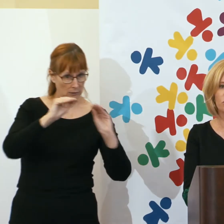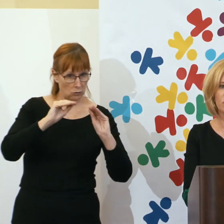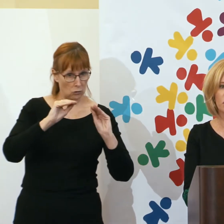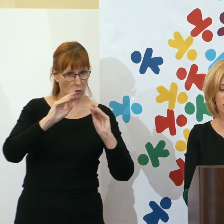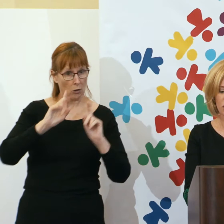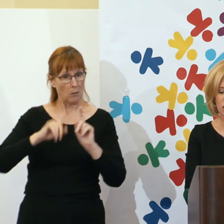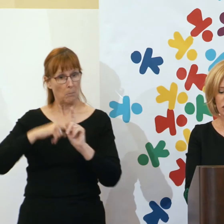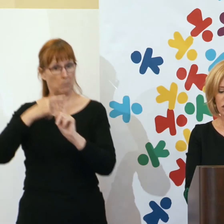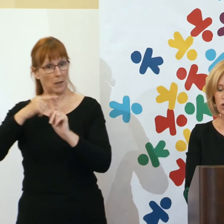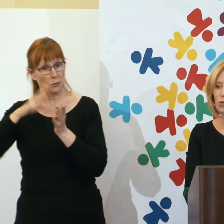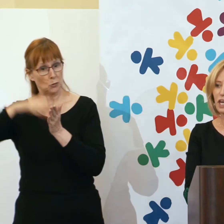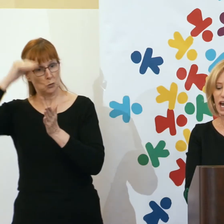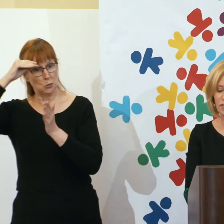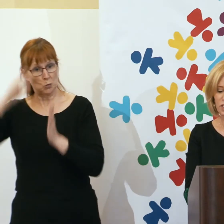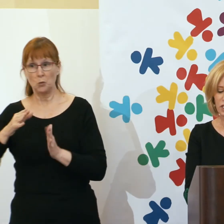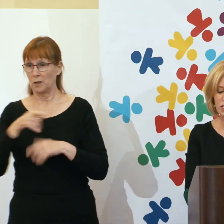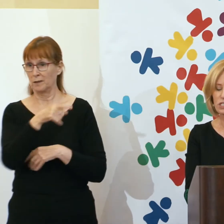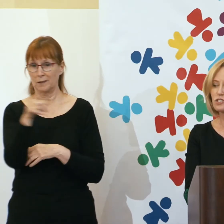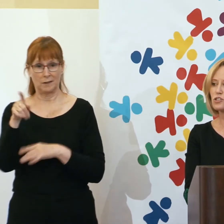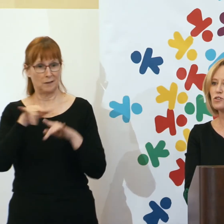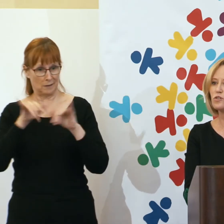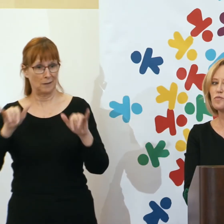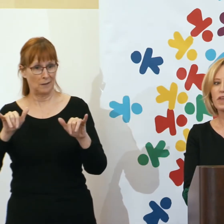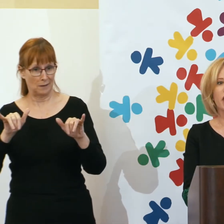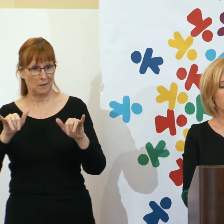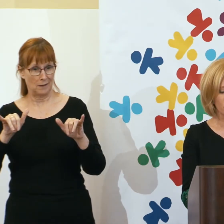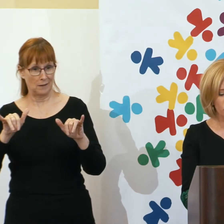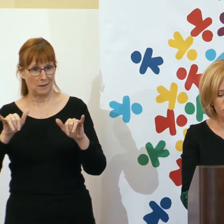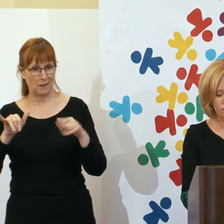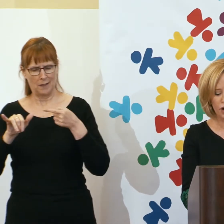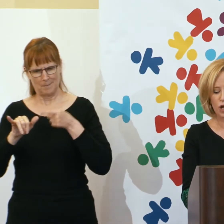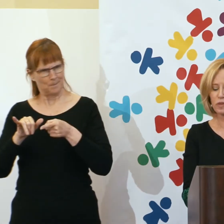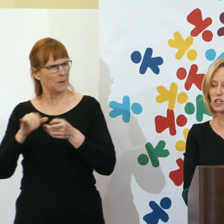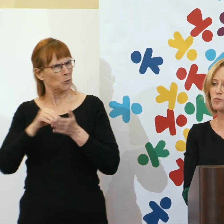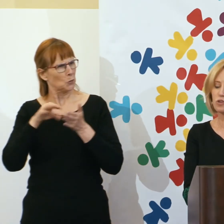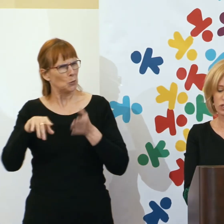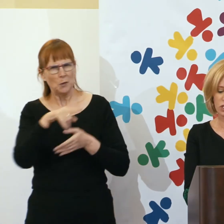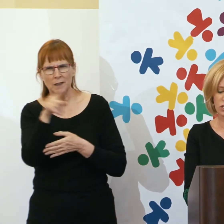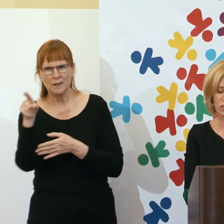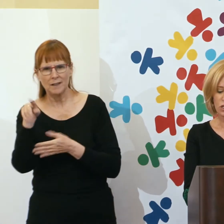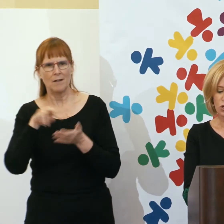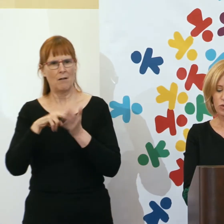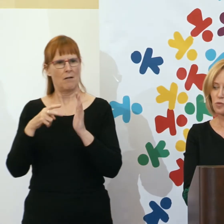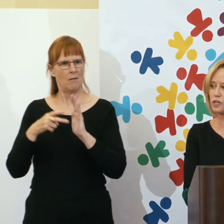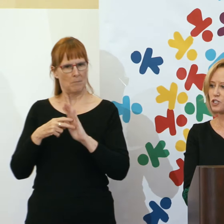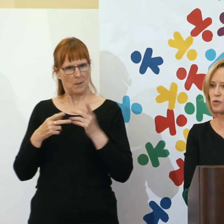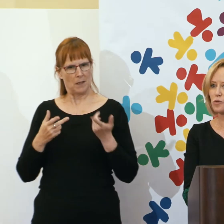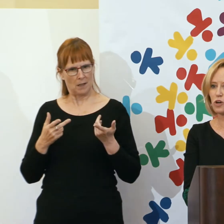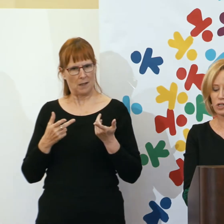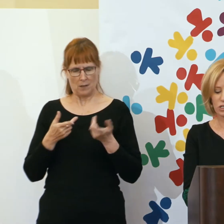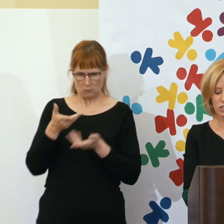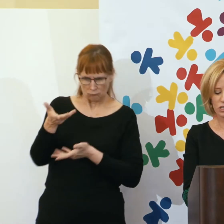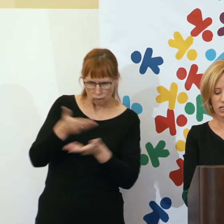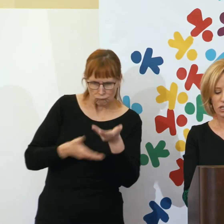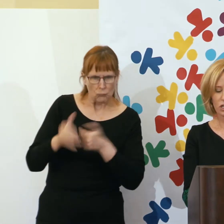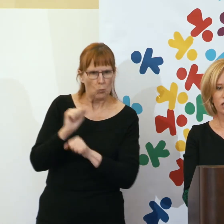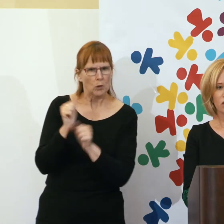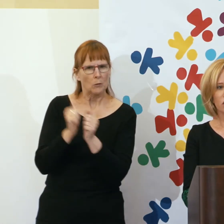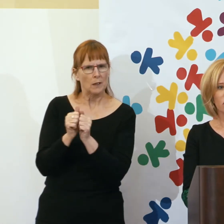to the third key. We have to listen to and learn from the communities with which we